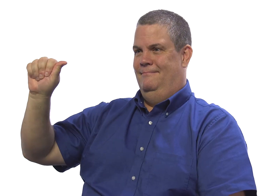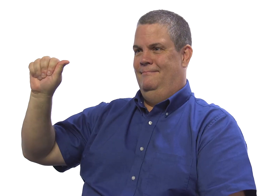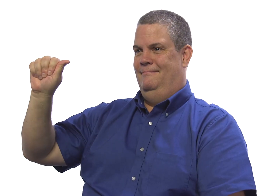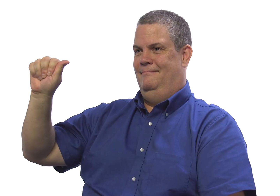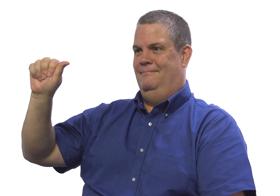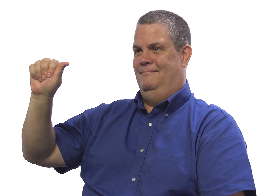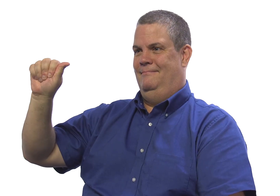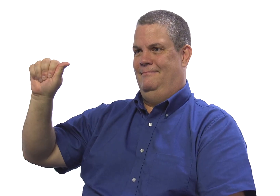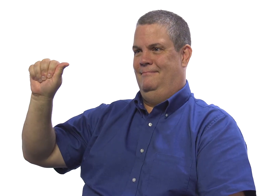A.